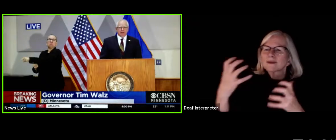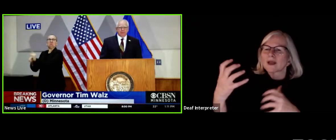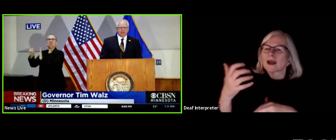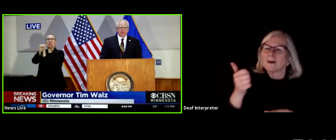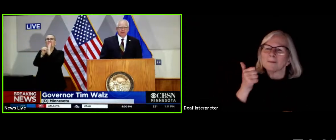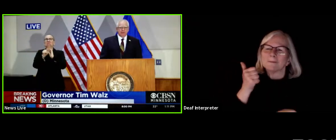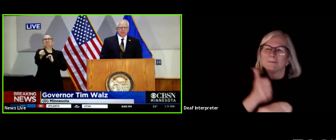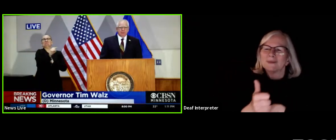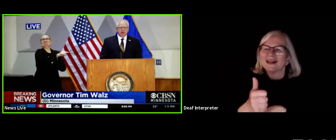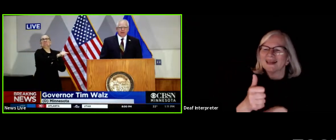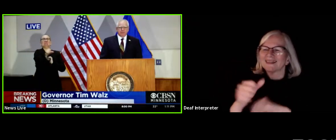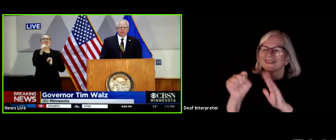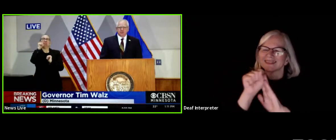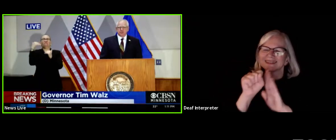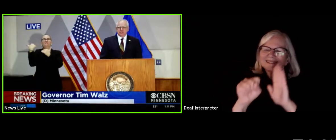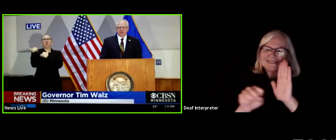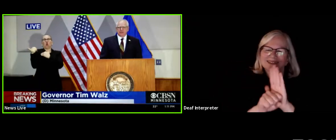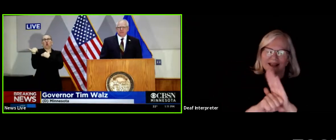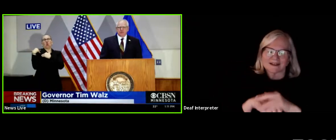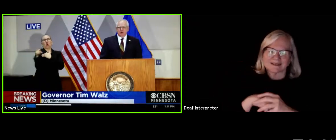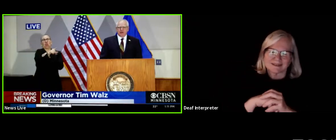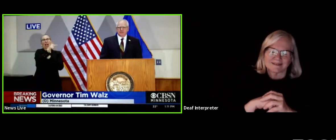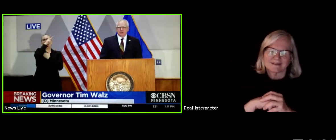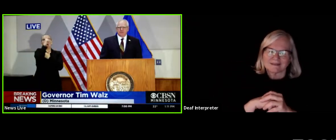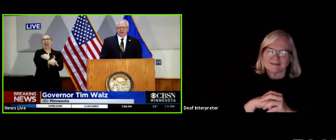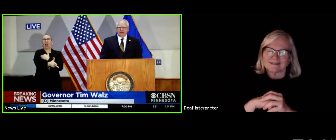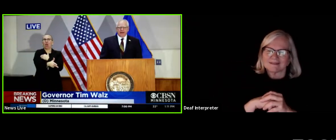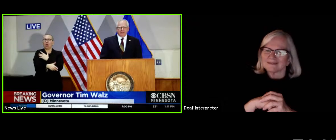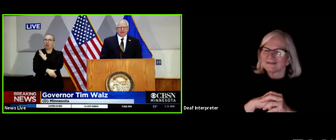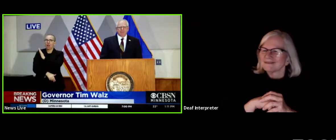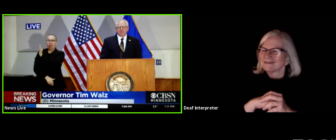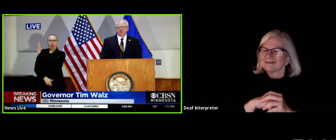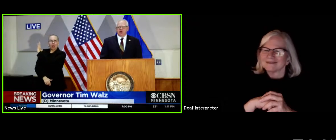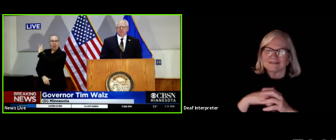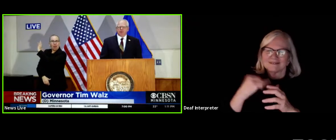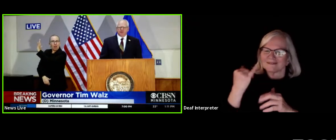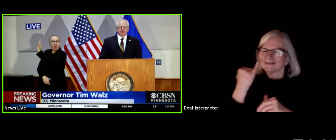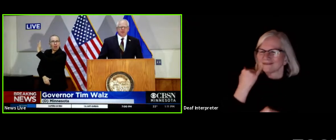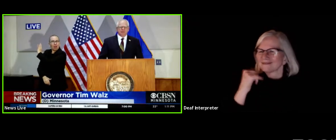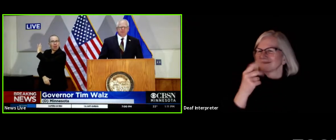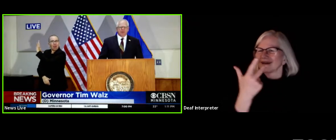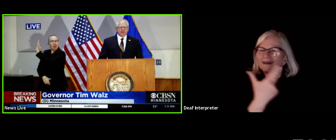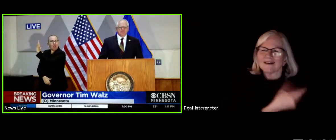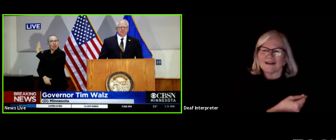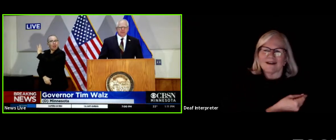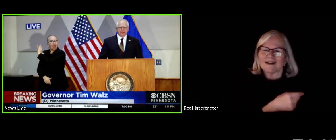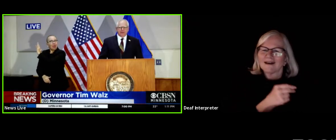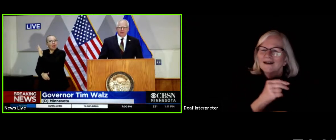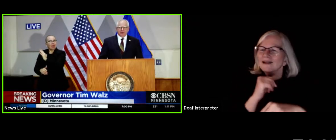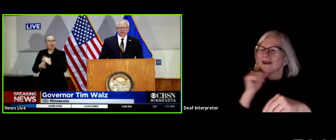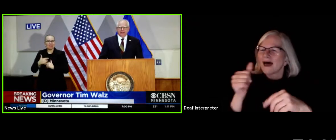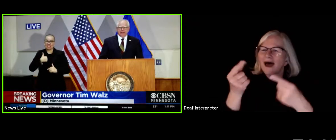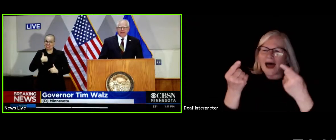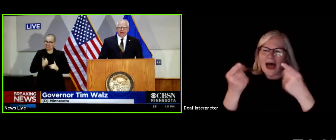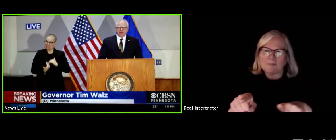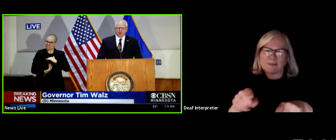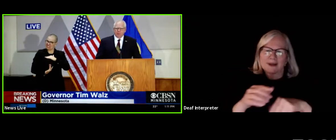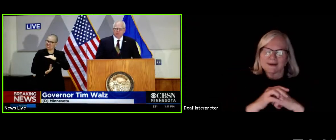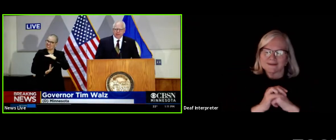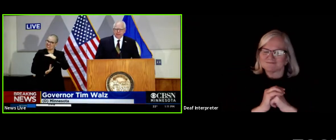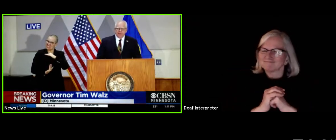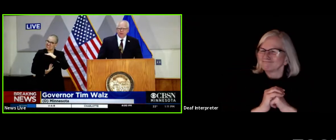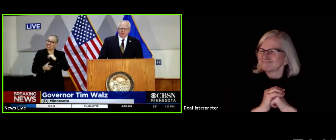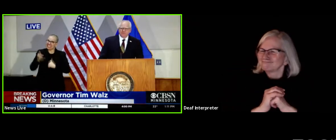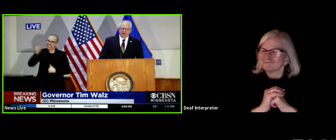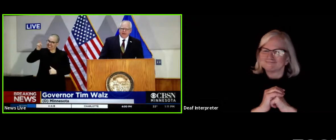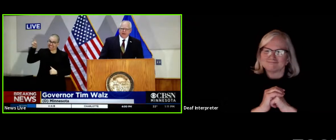but boy, those who say we need to move on and stuff like that, I'm not a big move on person when there needs to be accountability. And I would hope